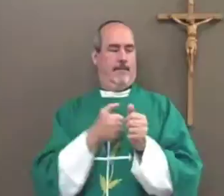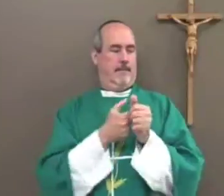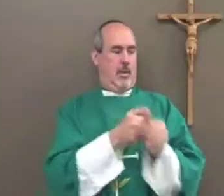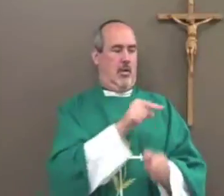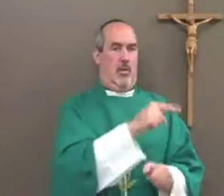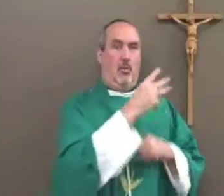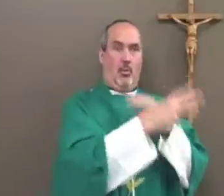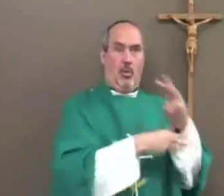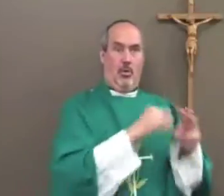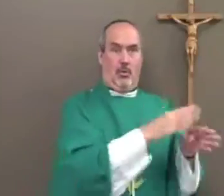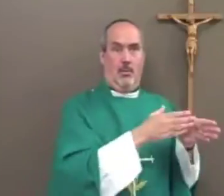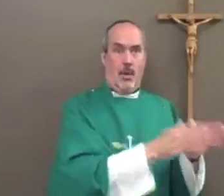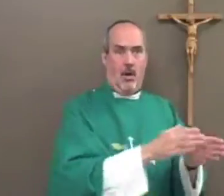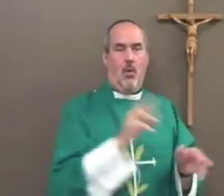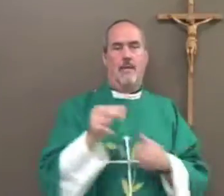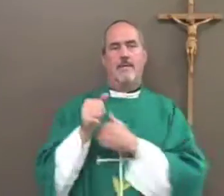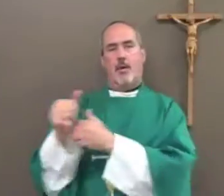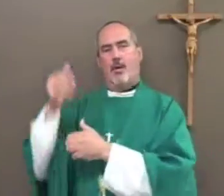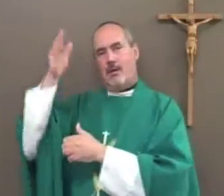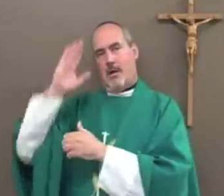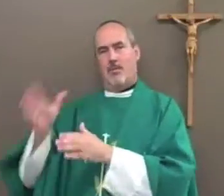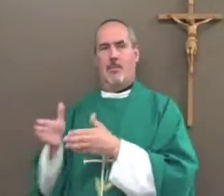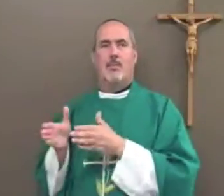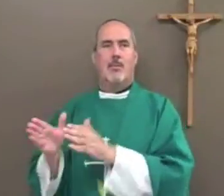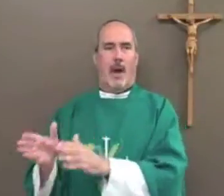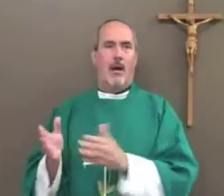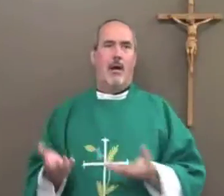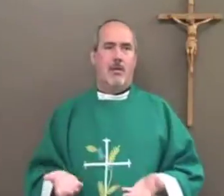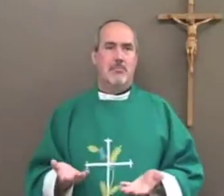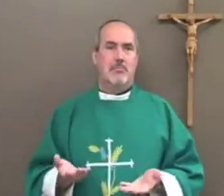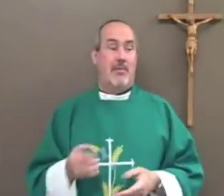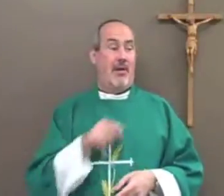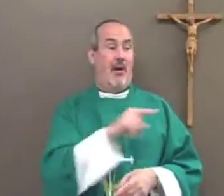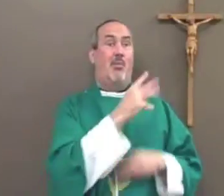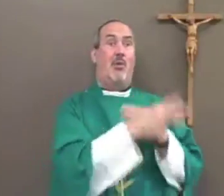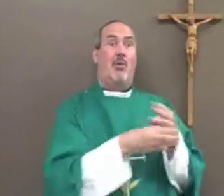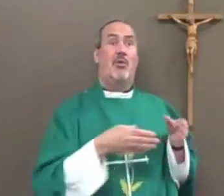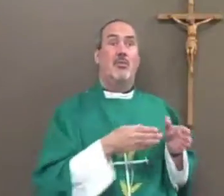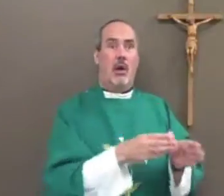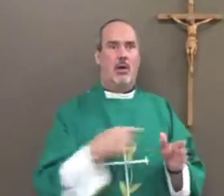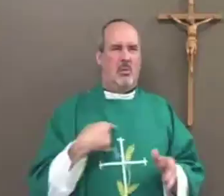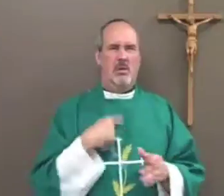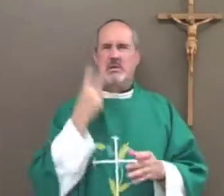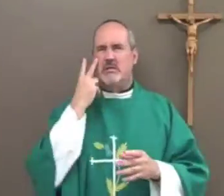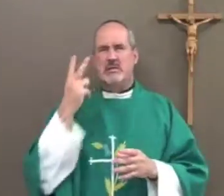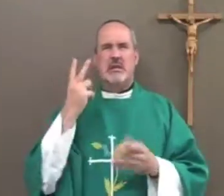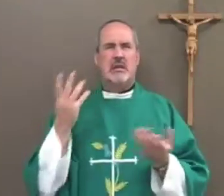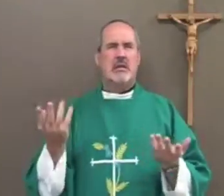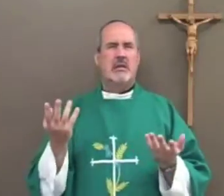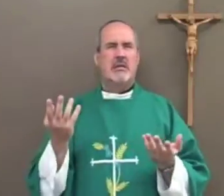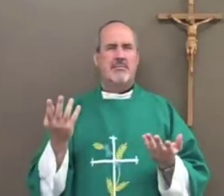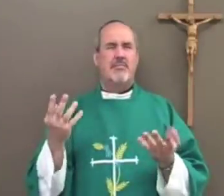of examples throughout history of when we followed worldly ways or when people have followed God's way.